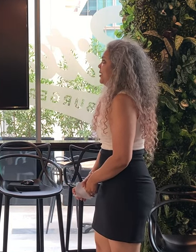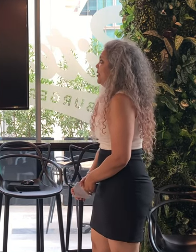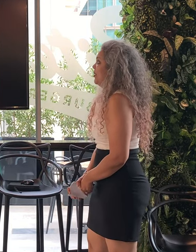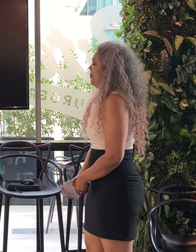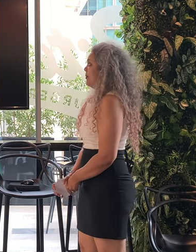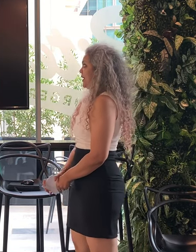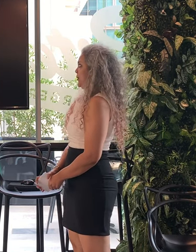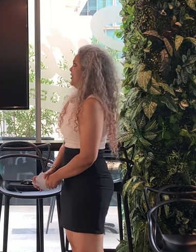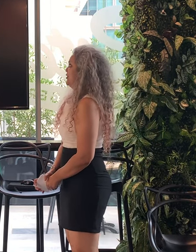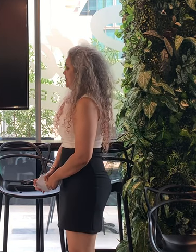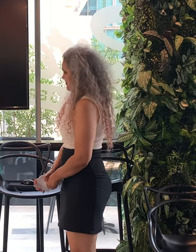My question.